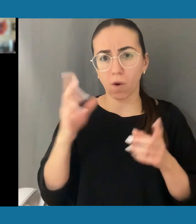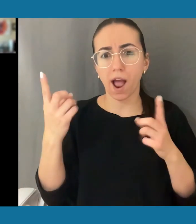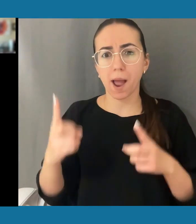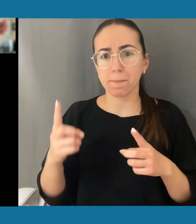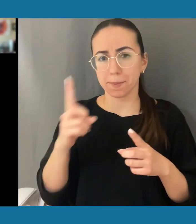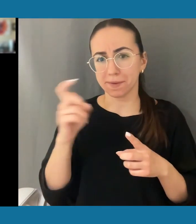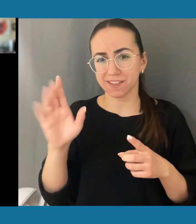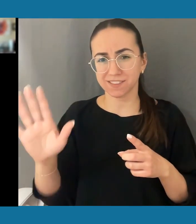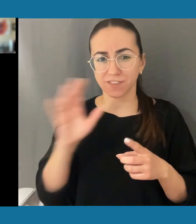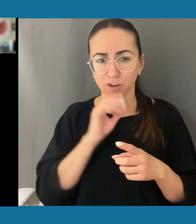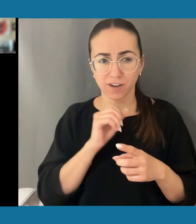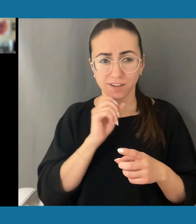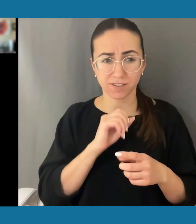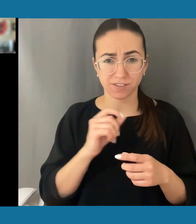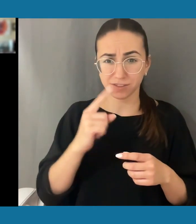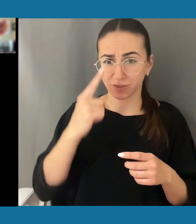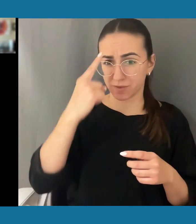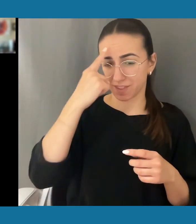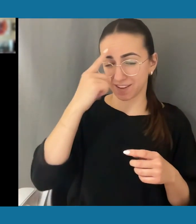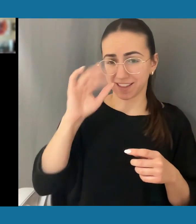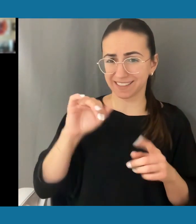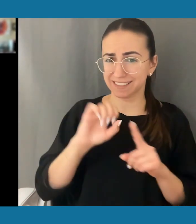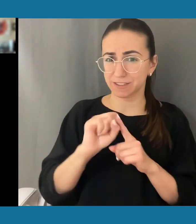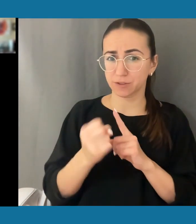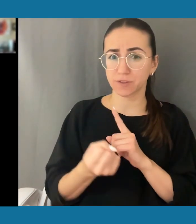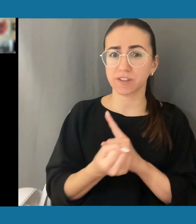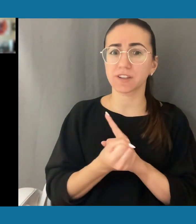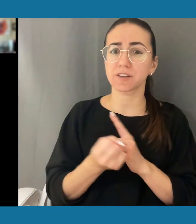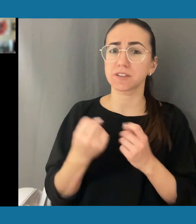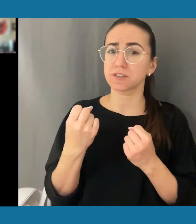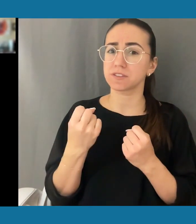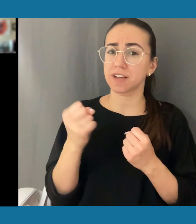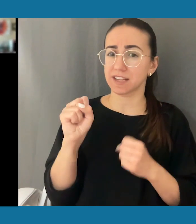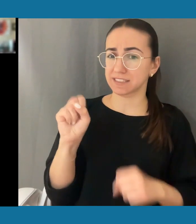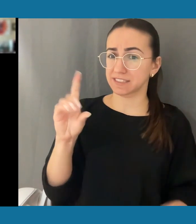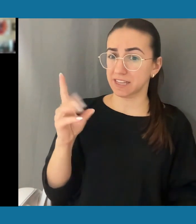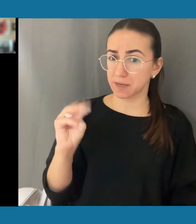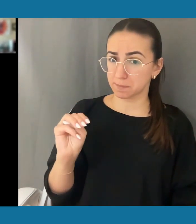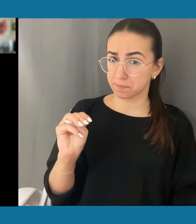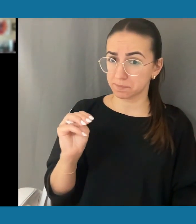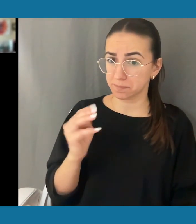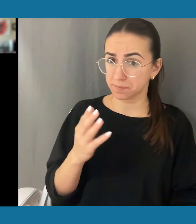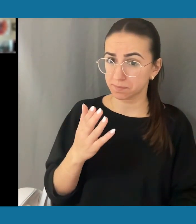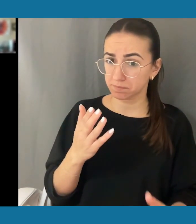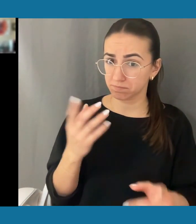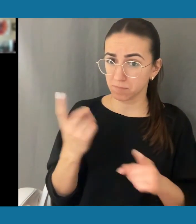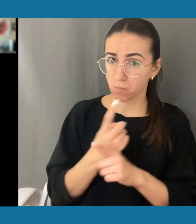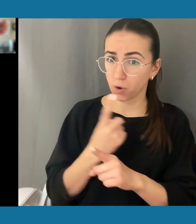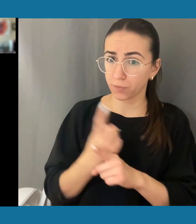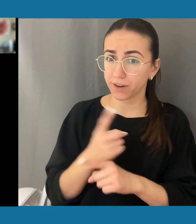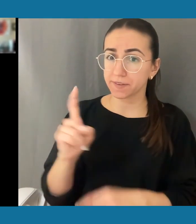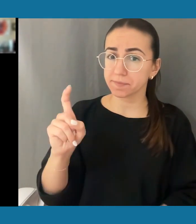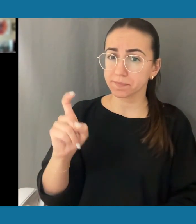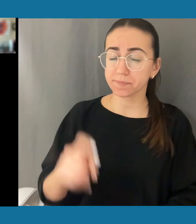this a scenario where supported decision-making may be appropriate?